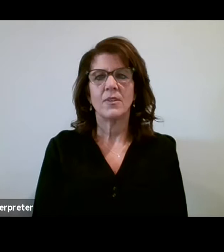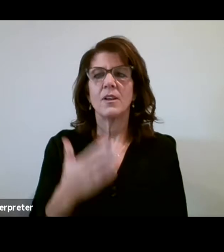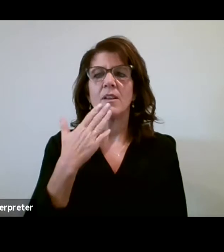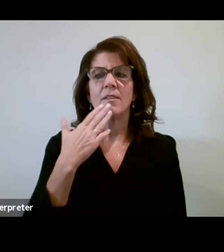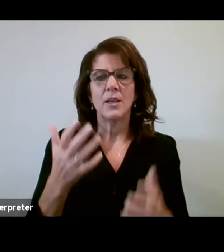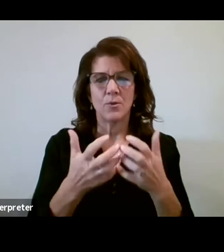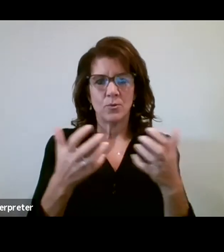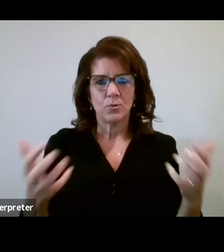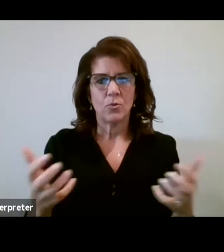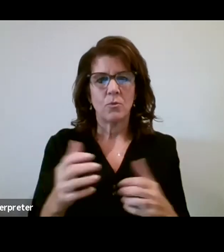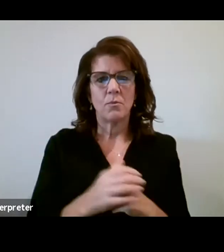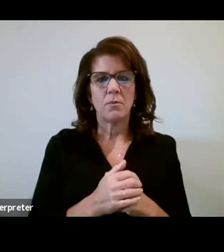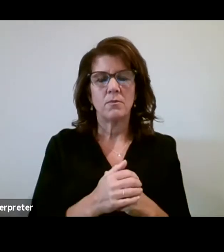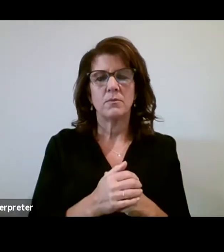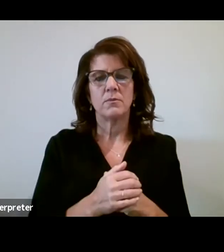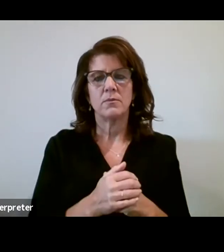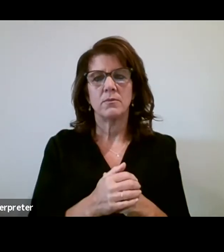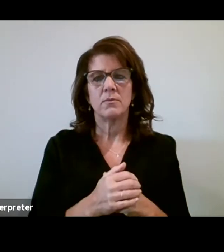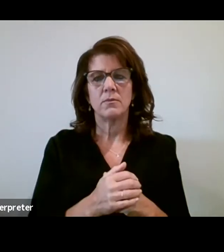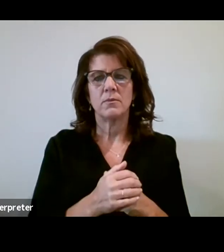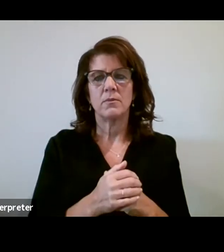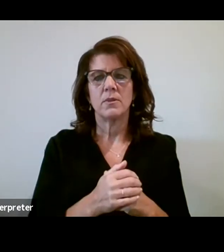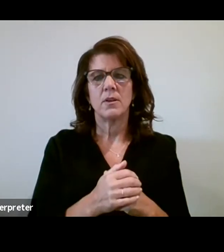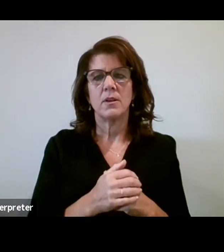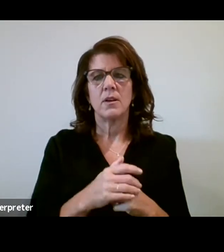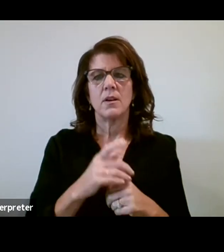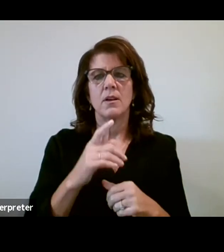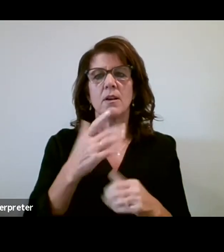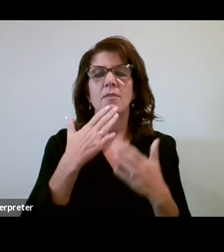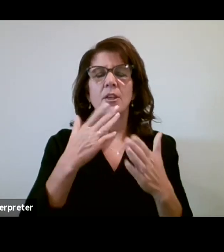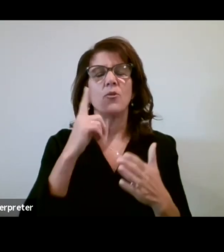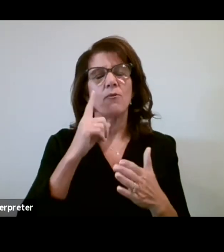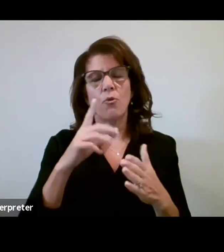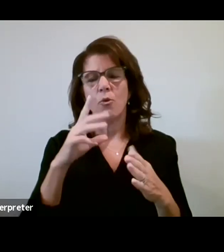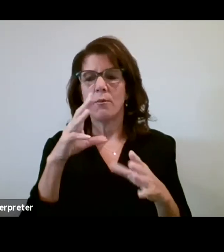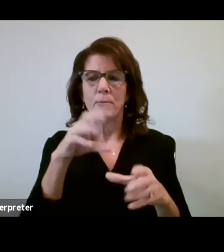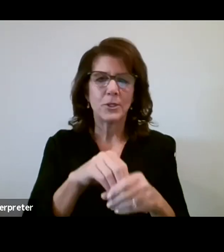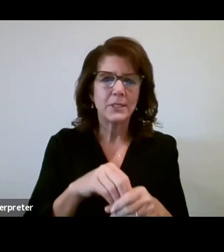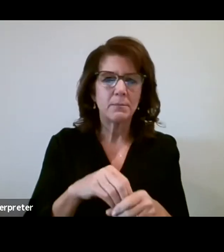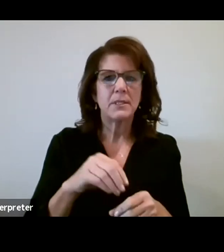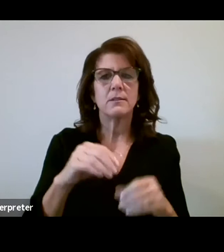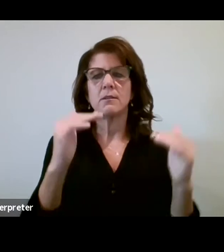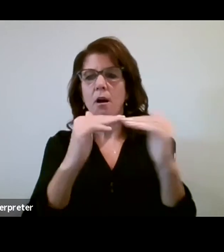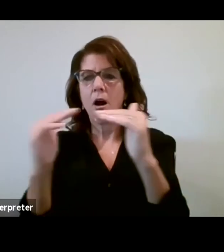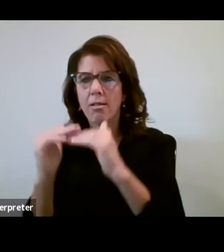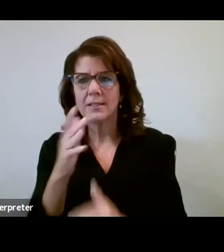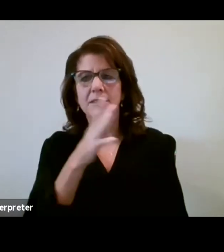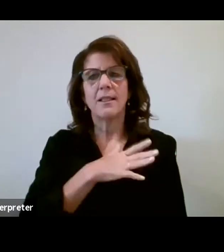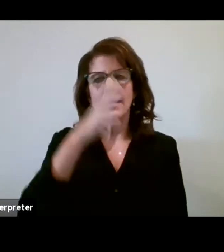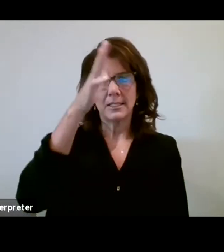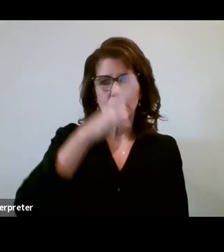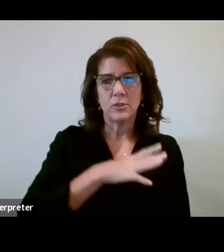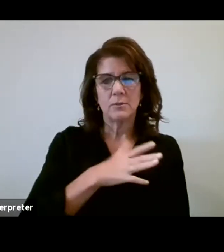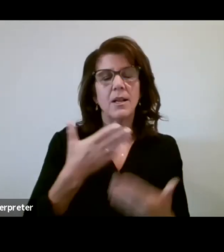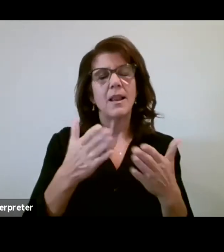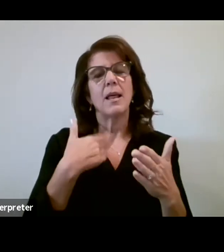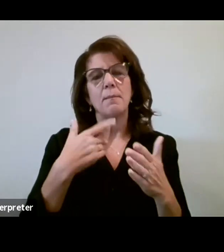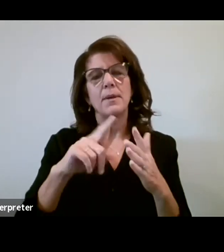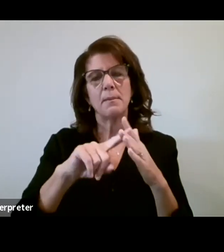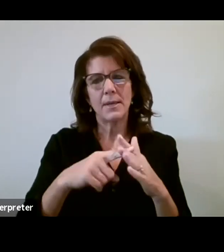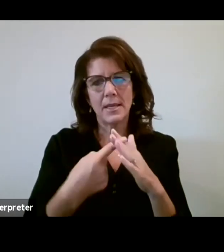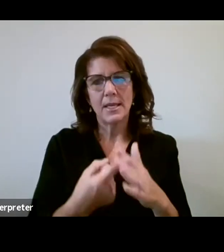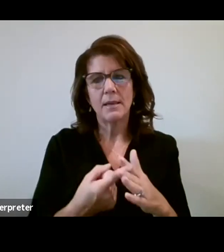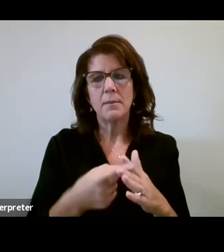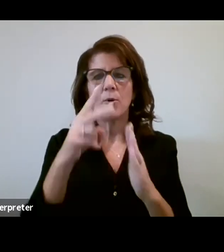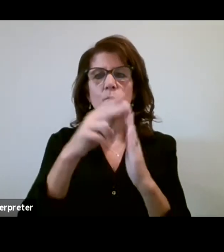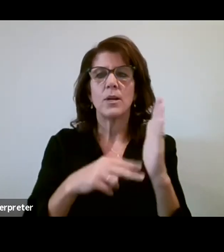much. Excellencies, distinguished participants, colleagues, ladies and gentlemen, let me begin indeed by reading